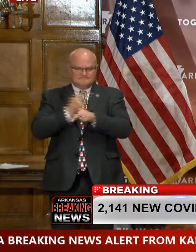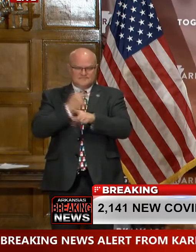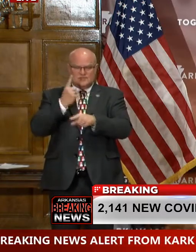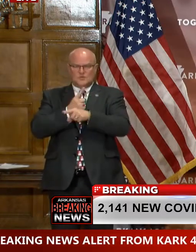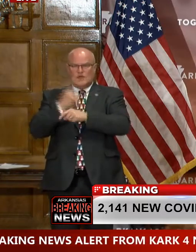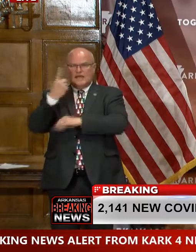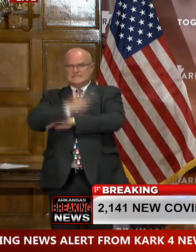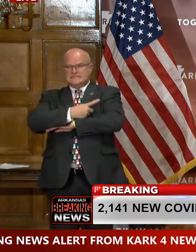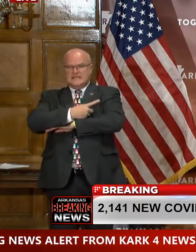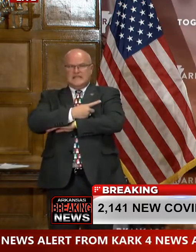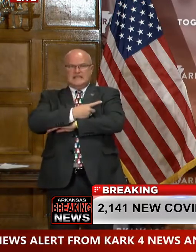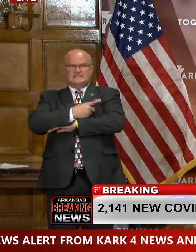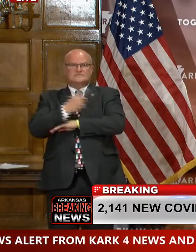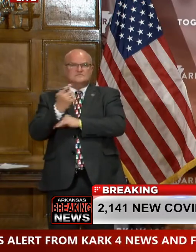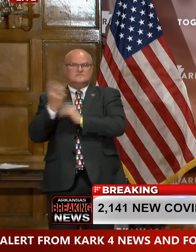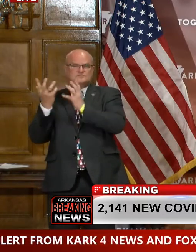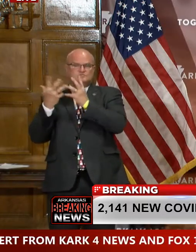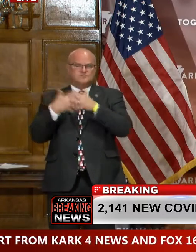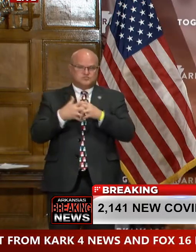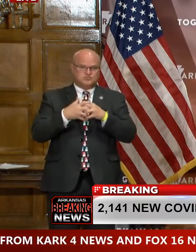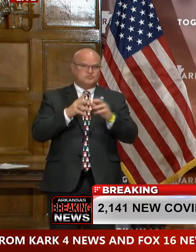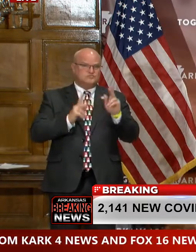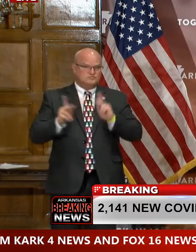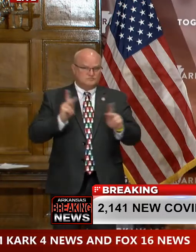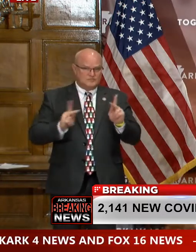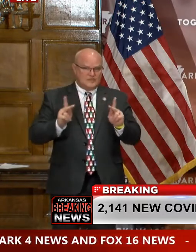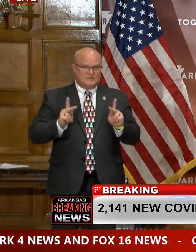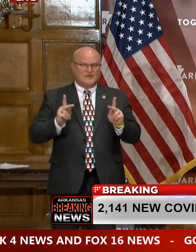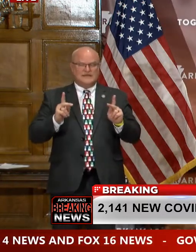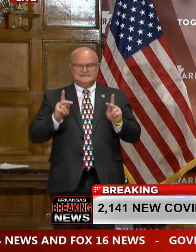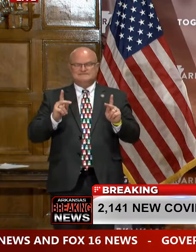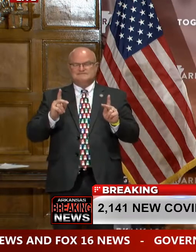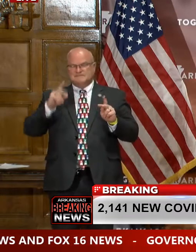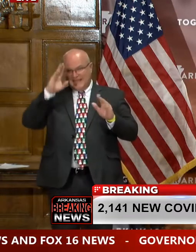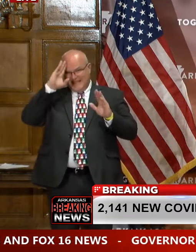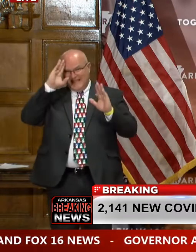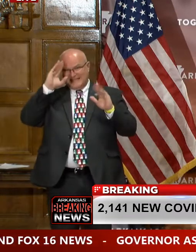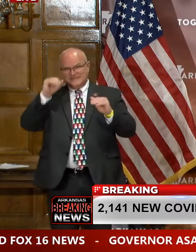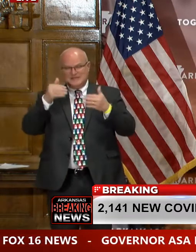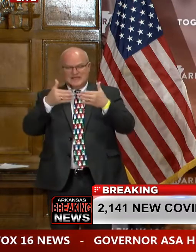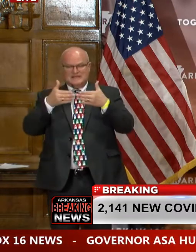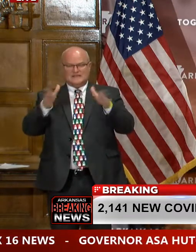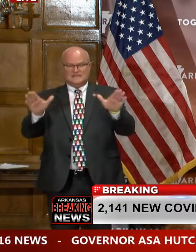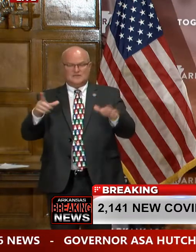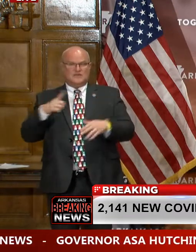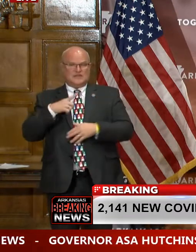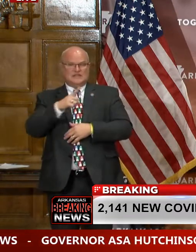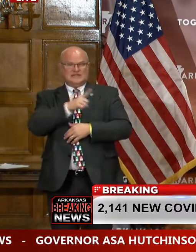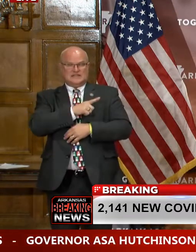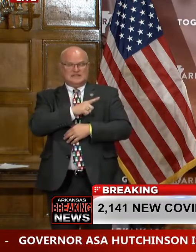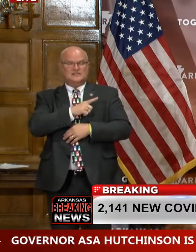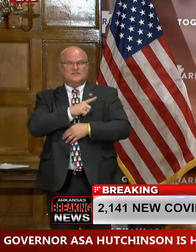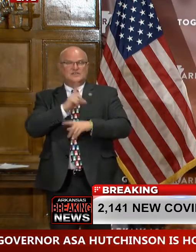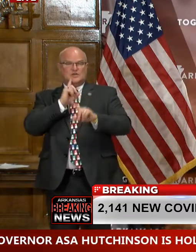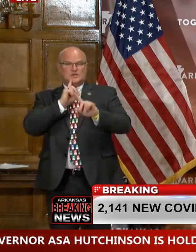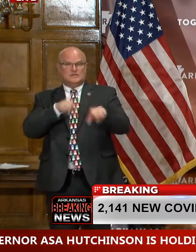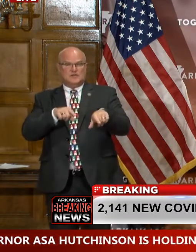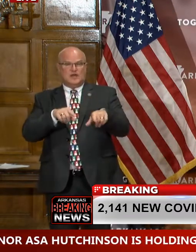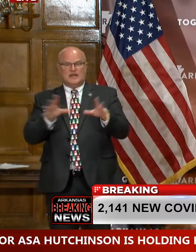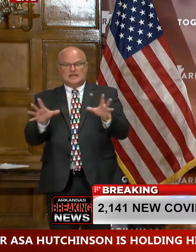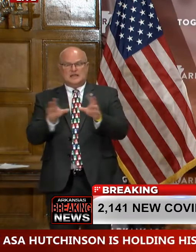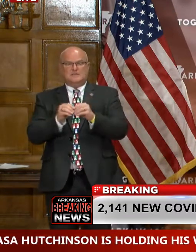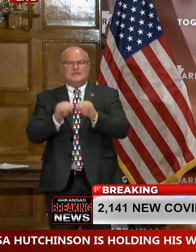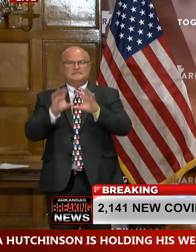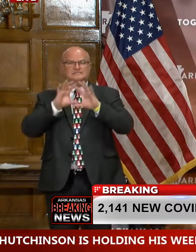day and what works for everyone, but I certainly expect the General Assembly to respond to that and to meet